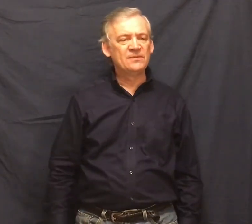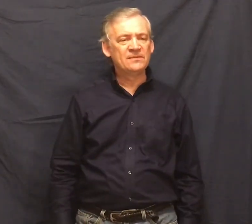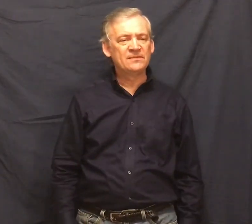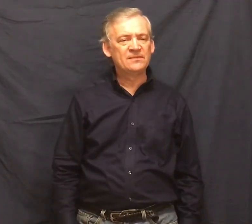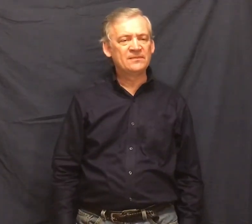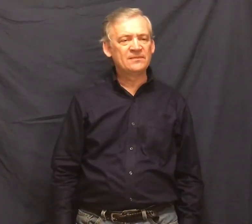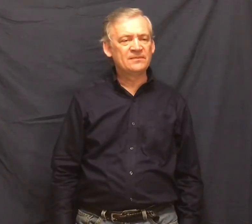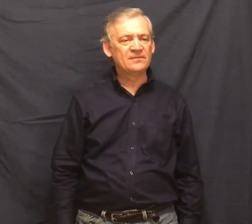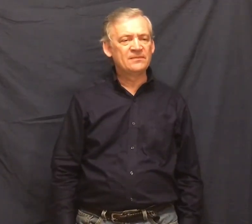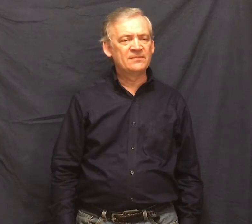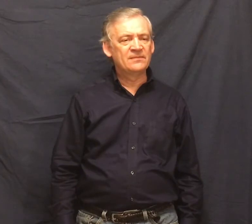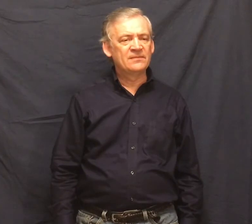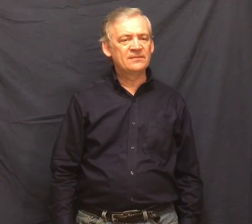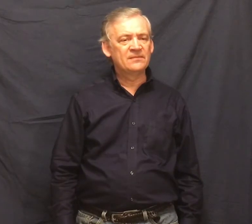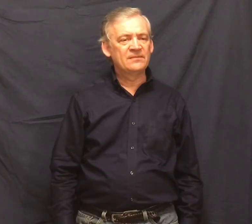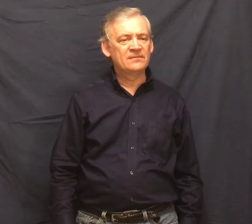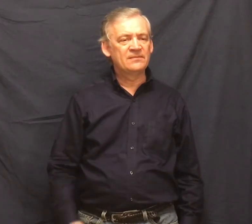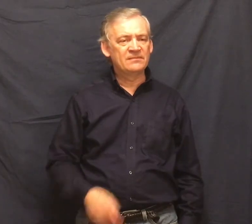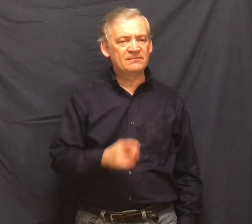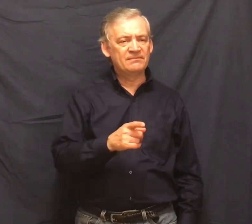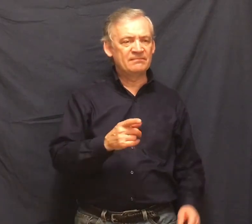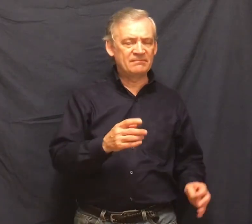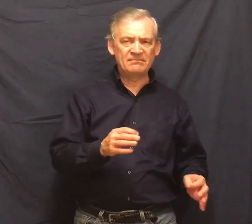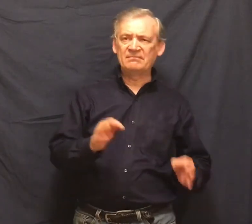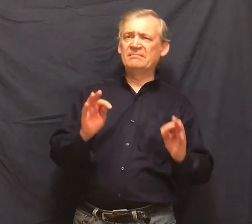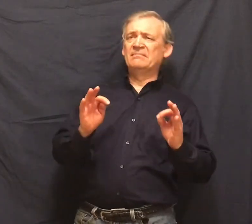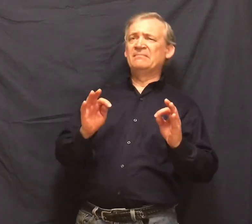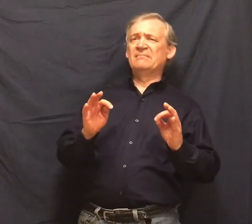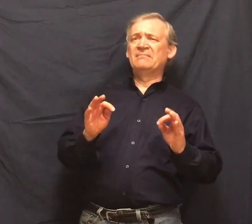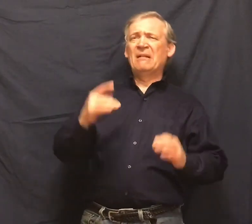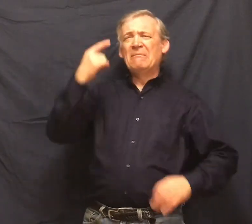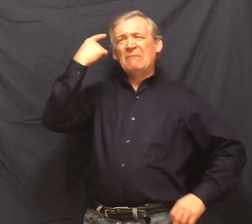He glanced up at Whit again. What you want me to read that for?